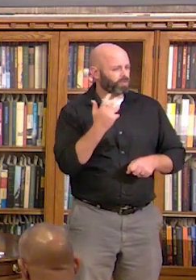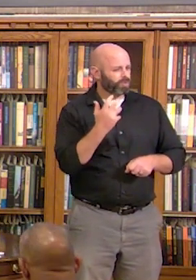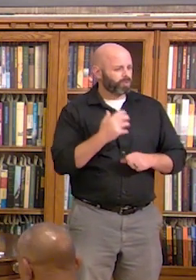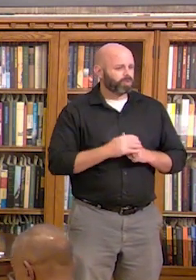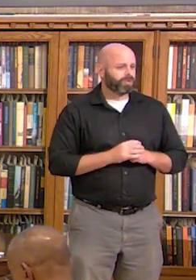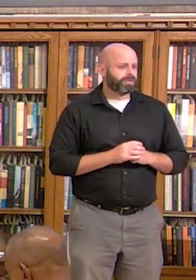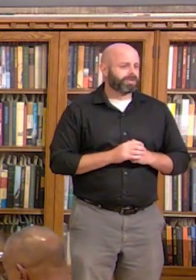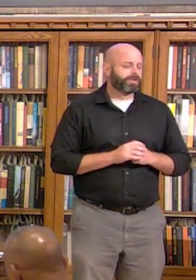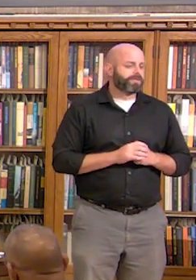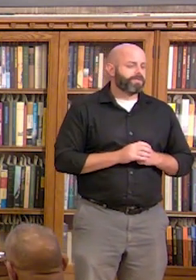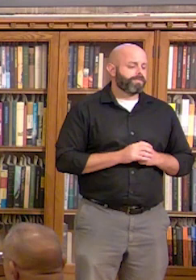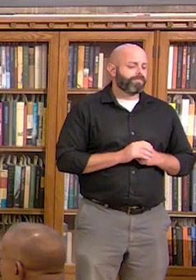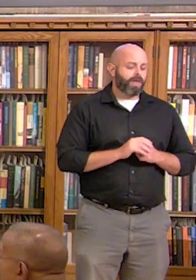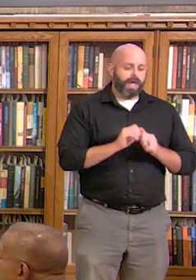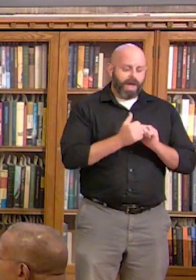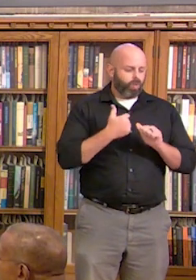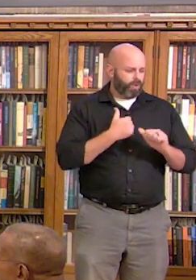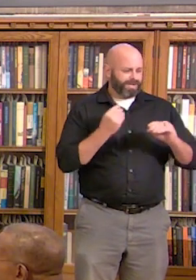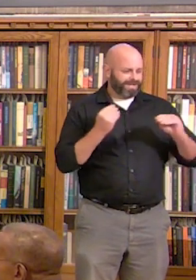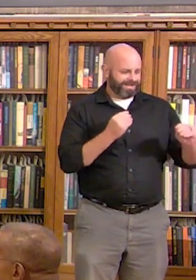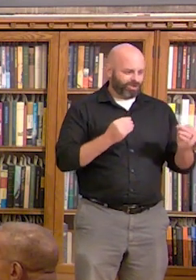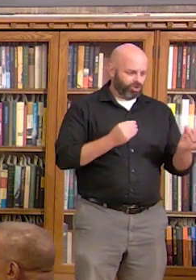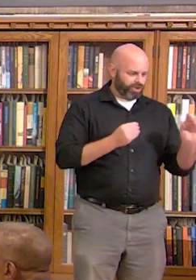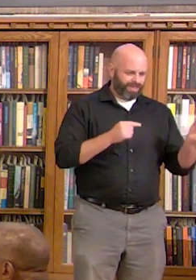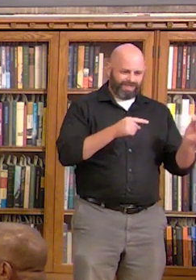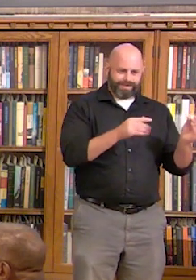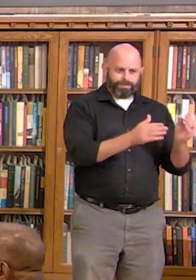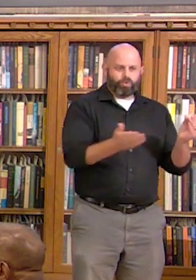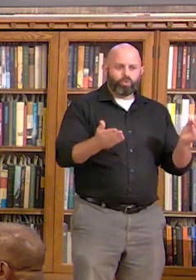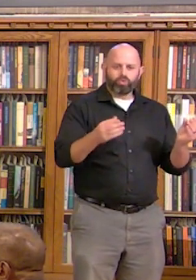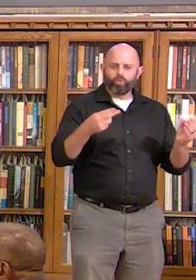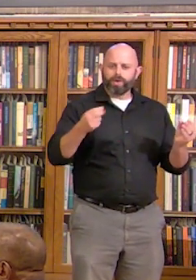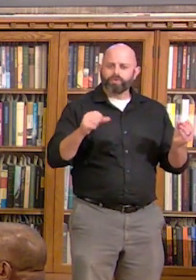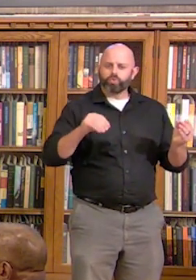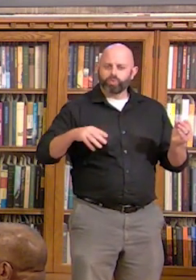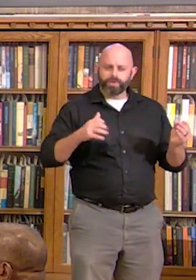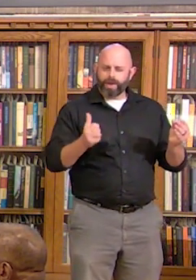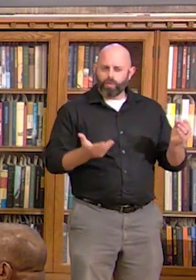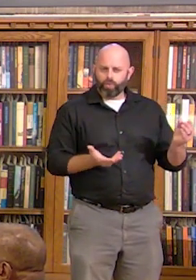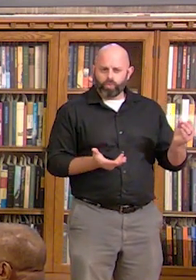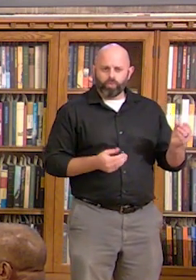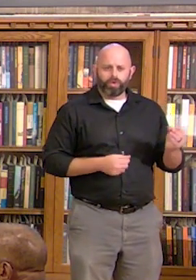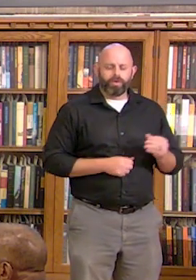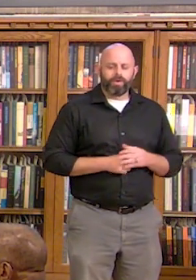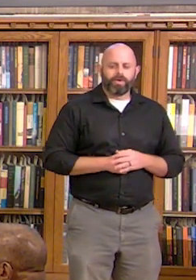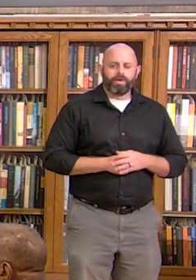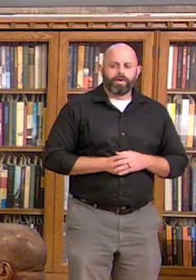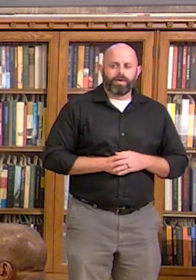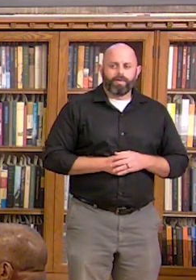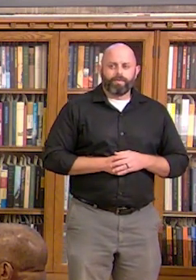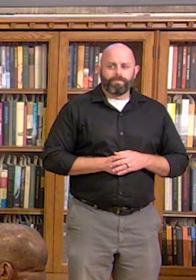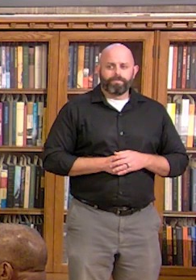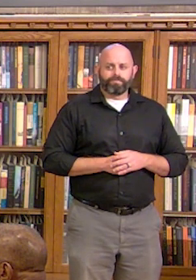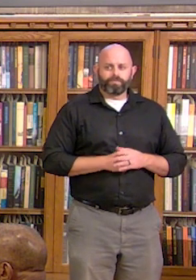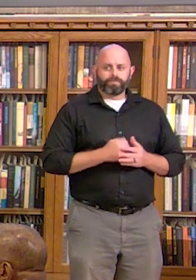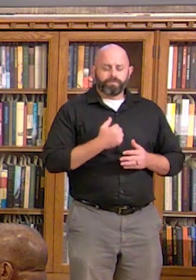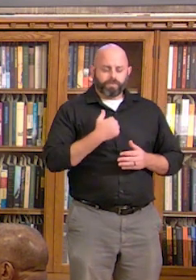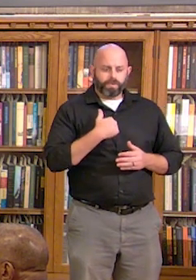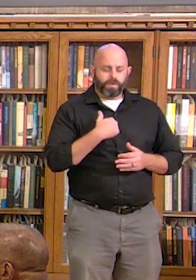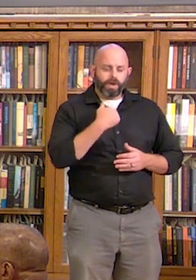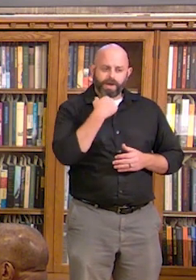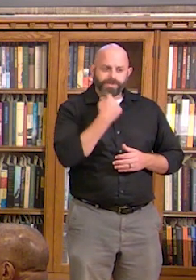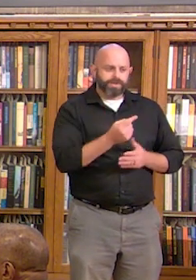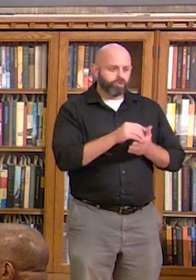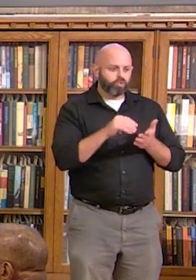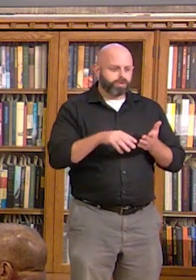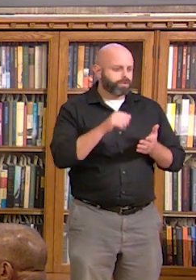it's how do we teach that book to our high school students and I I tell them you